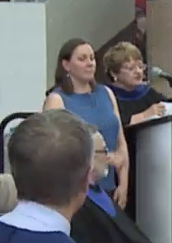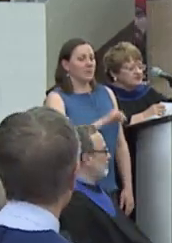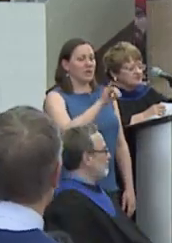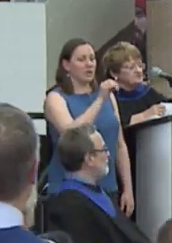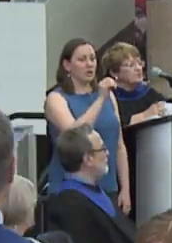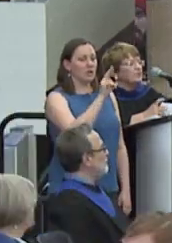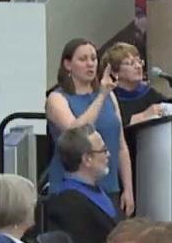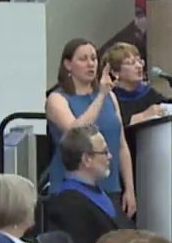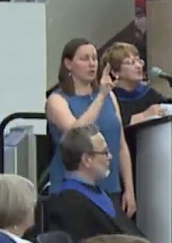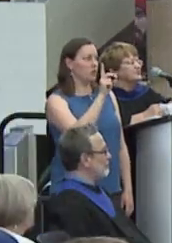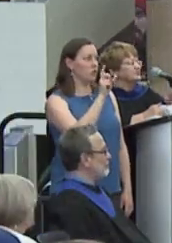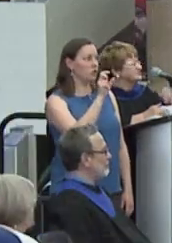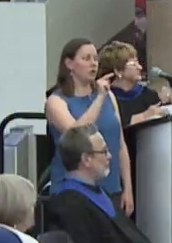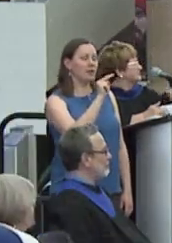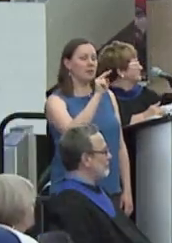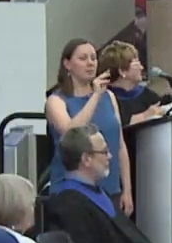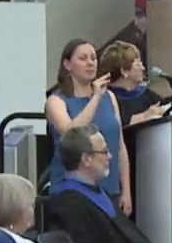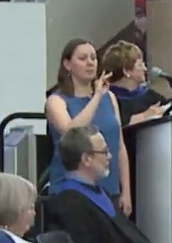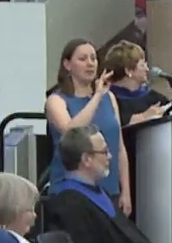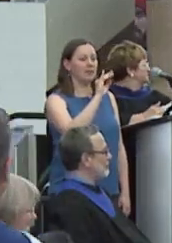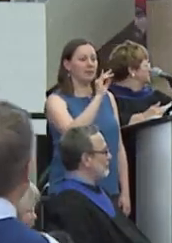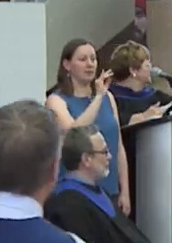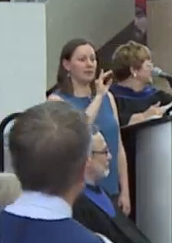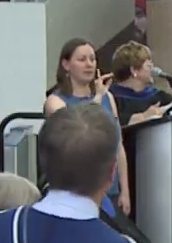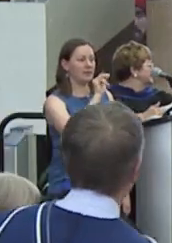Jordan McGinnis, with honors.